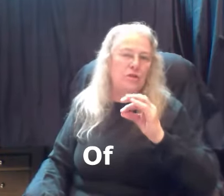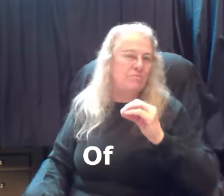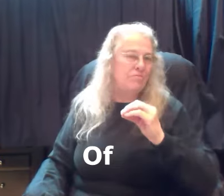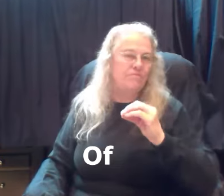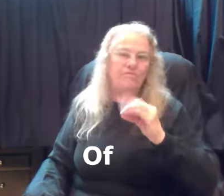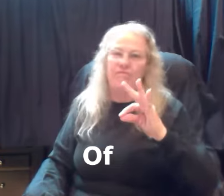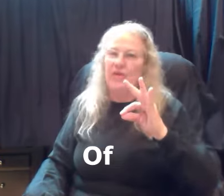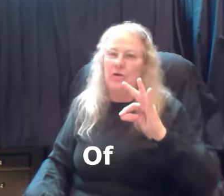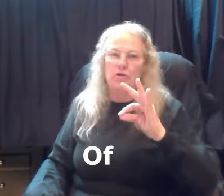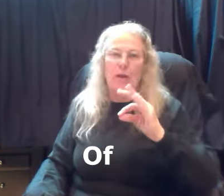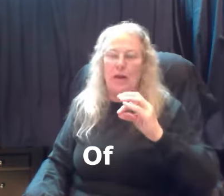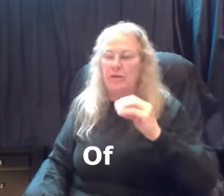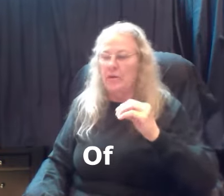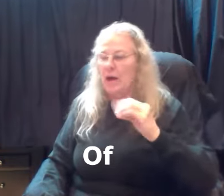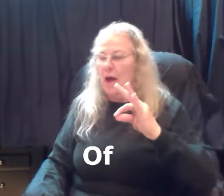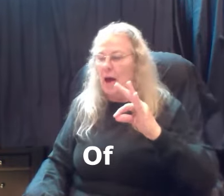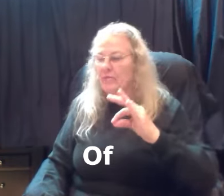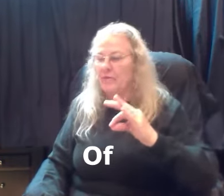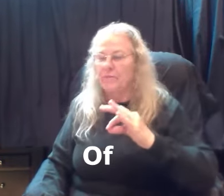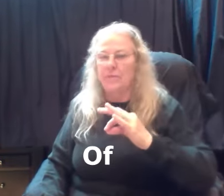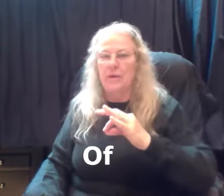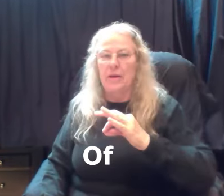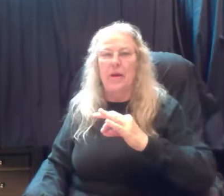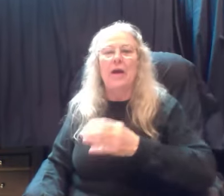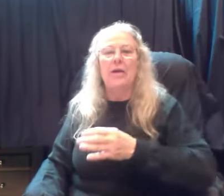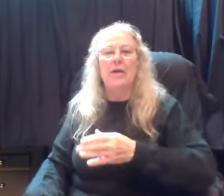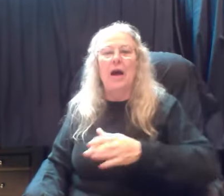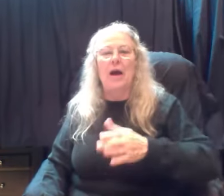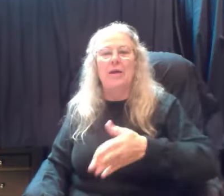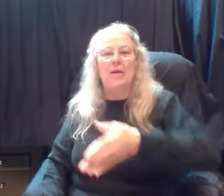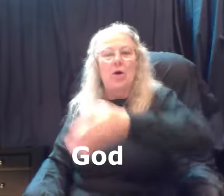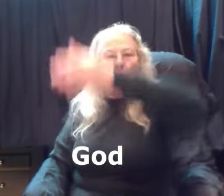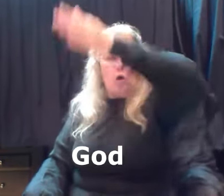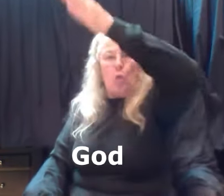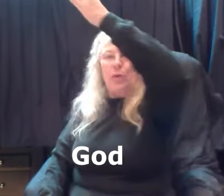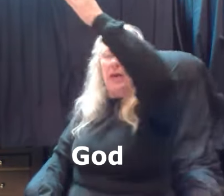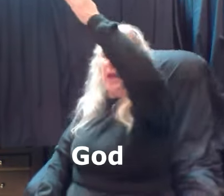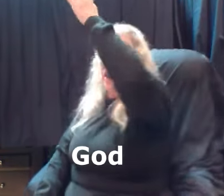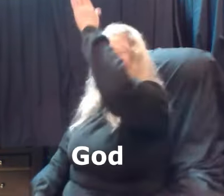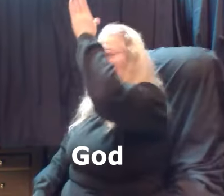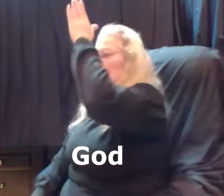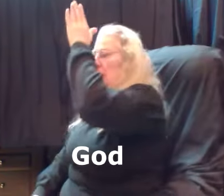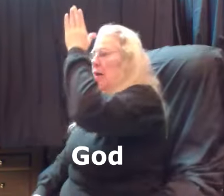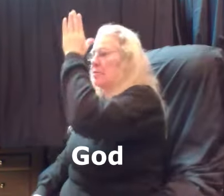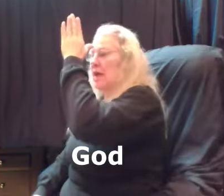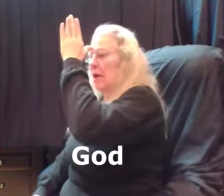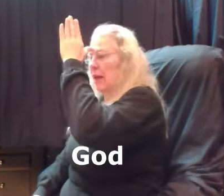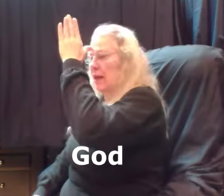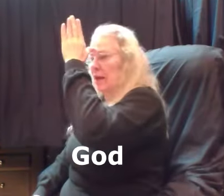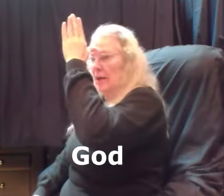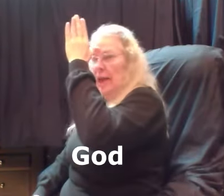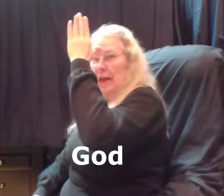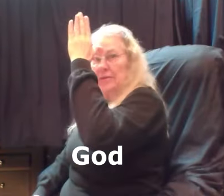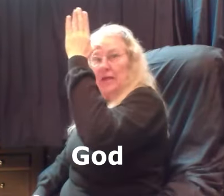fingerspell it. Of. God. Open hand. Come down and it lands in the